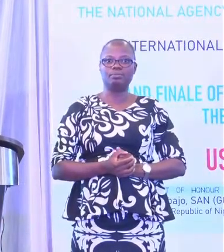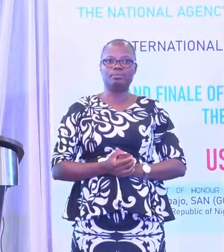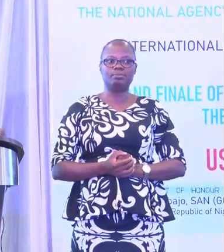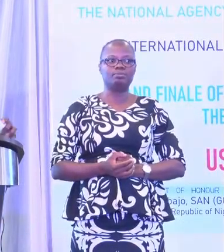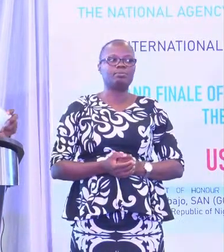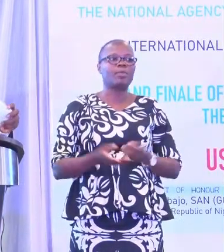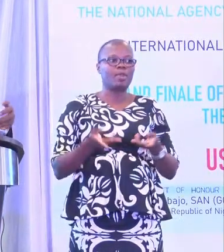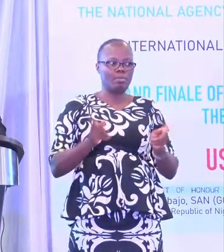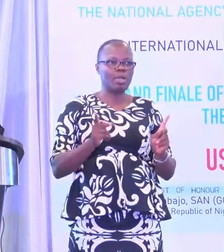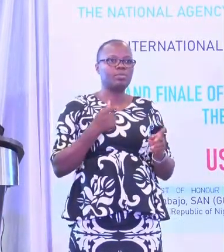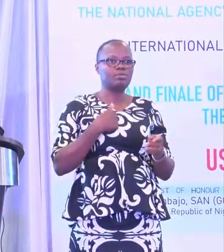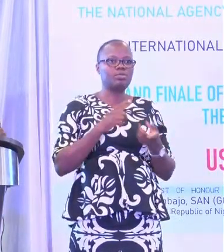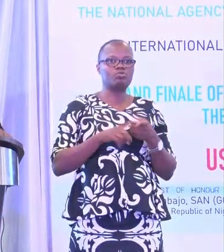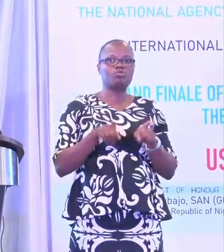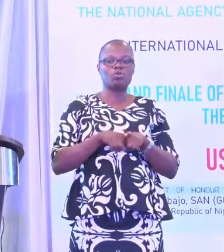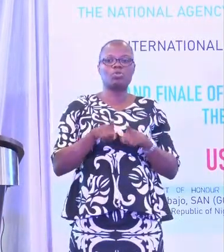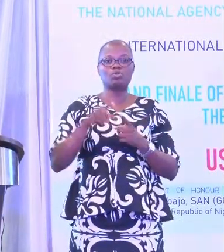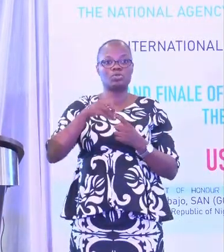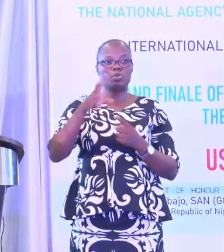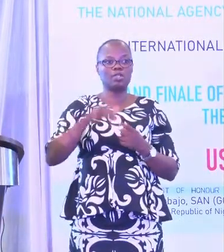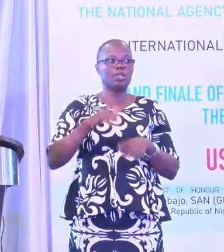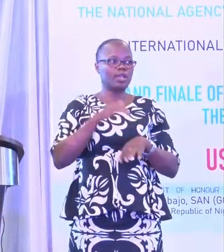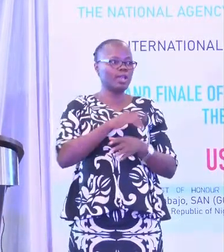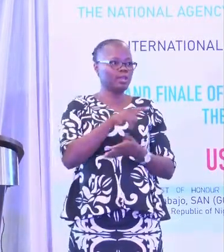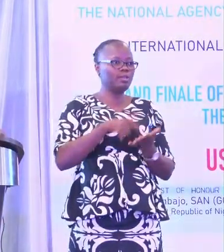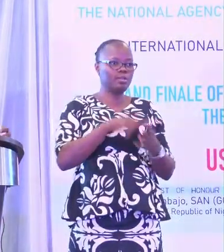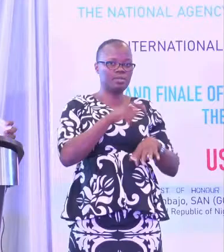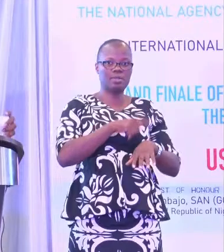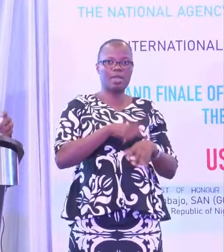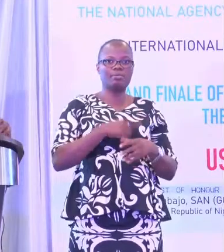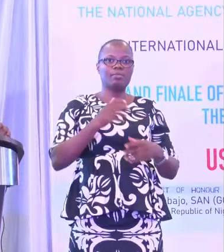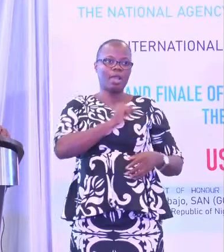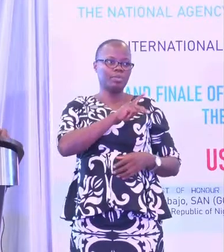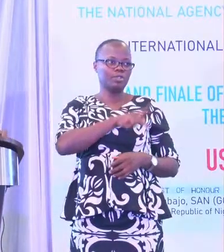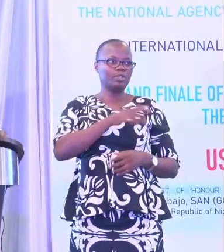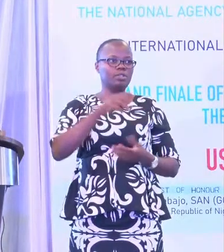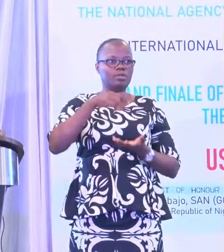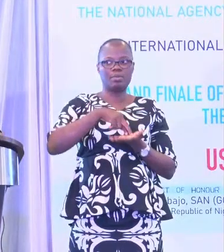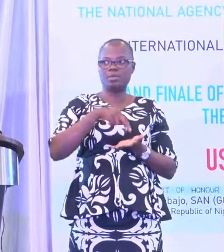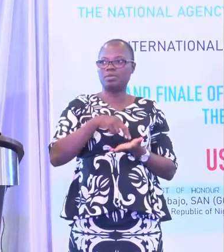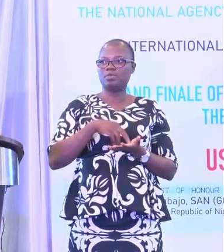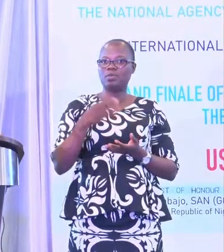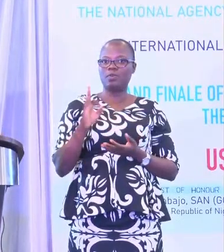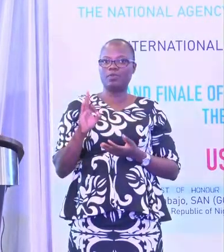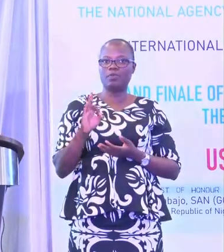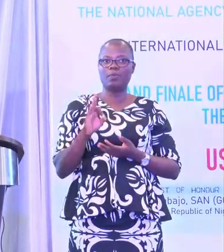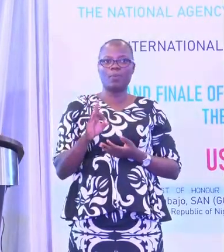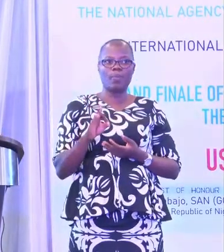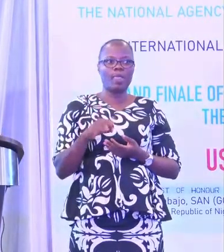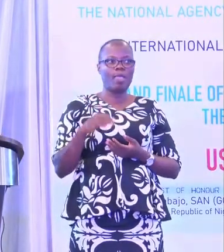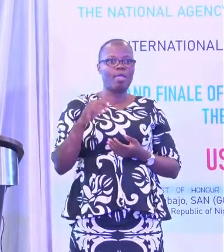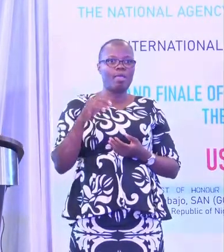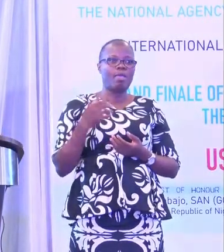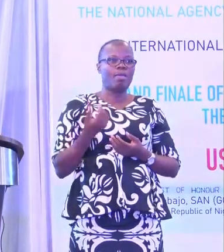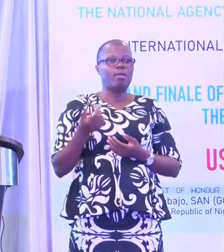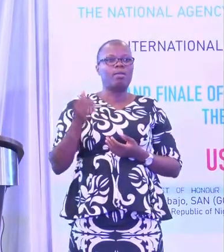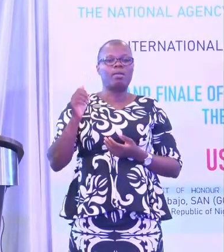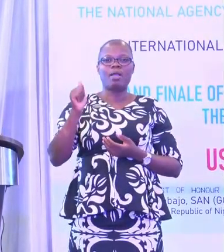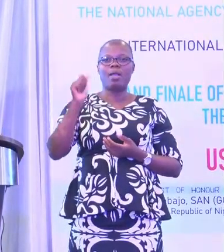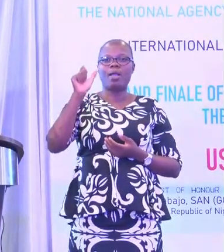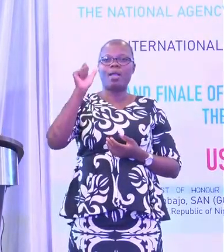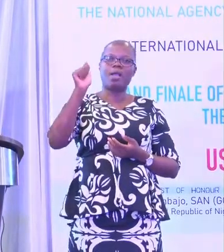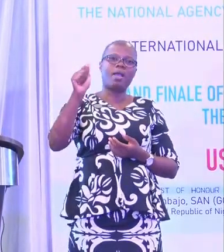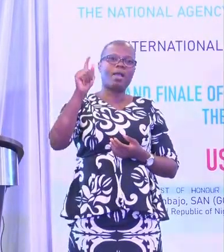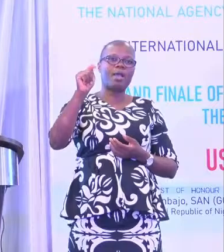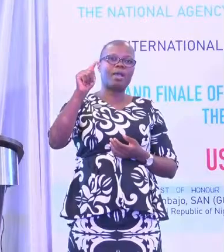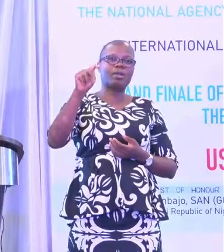Permit me to also specially at this point appreciate the representative of the Attorney General of the Federation and Honorable Minister